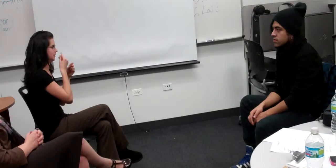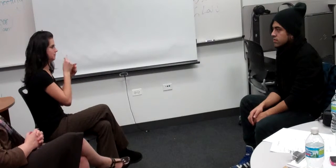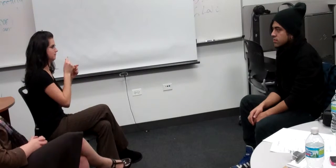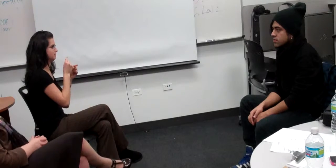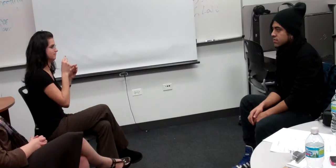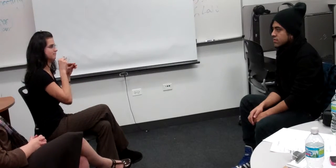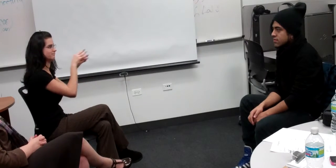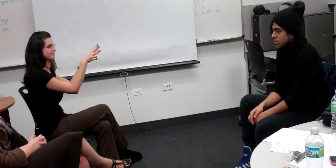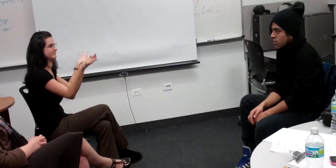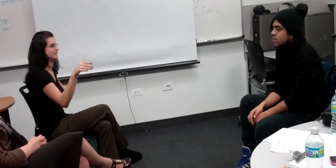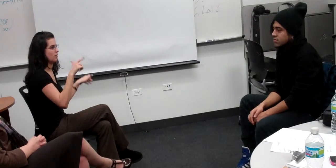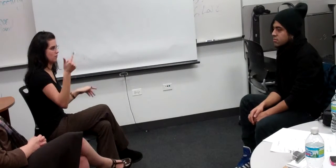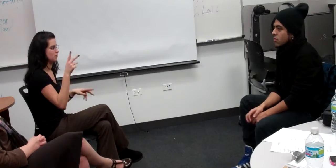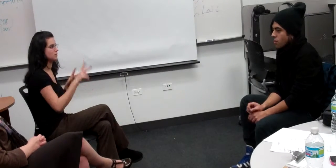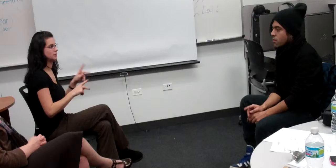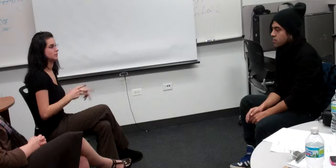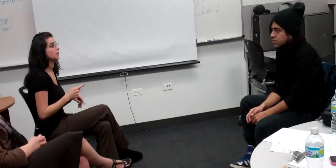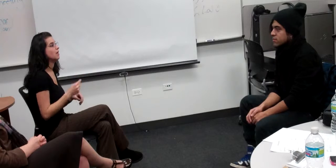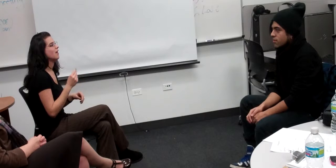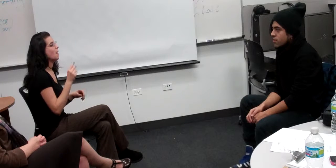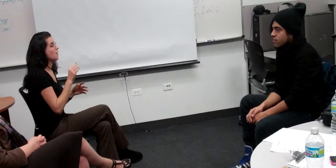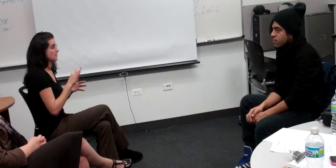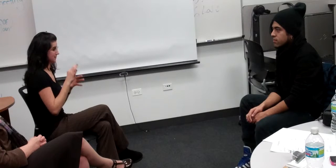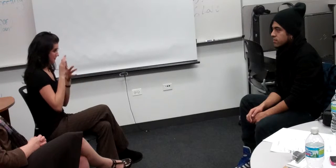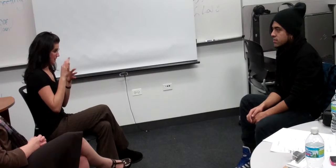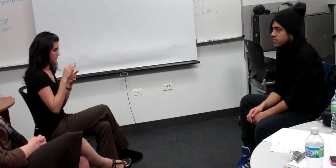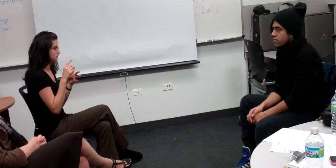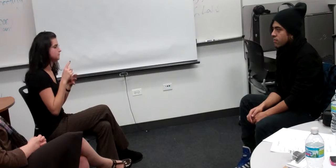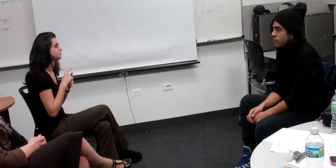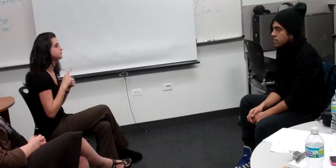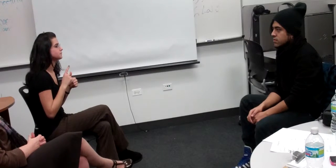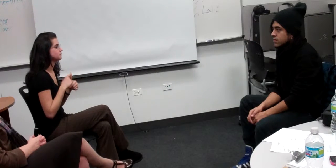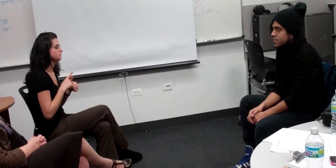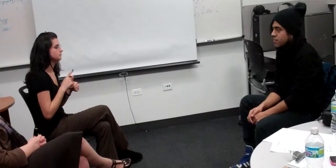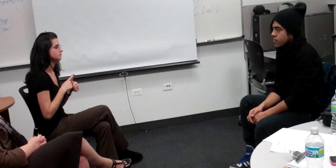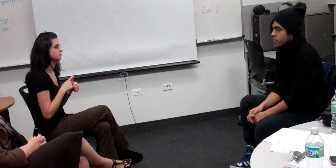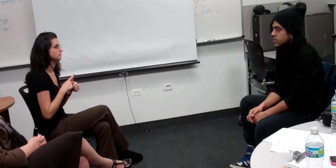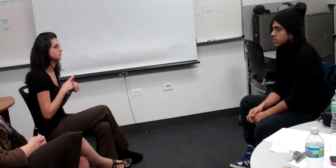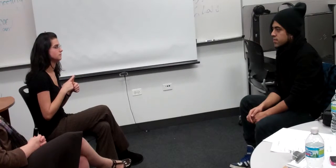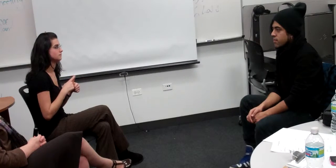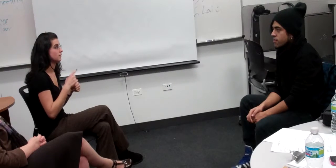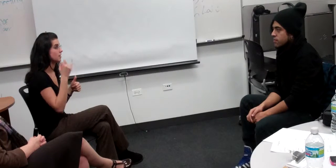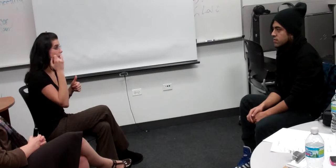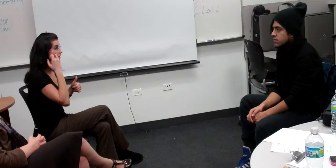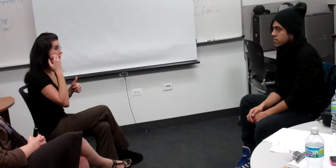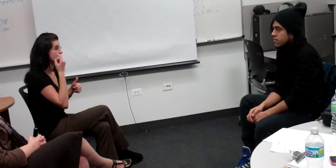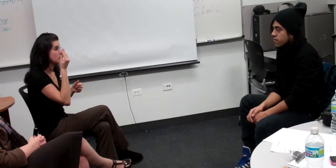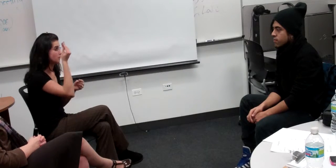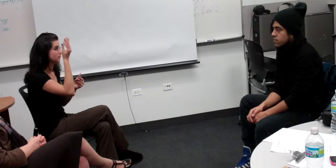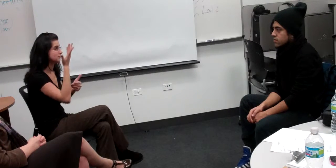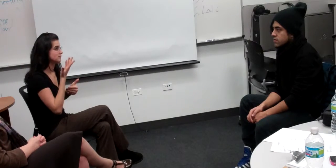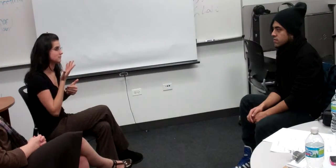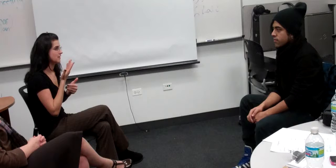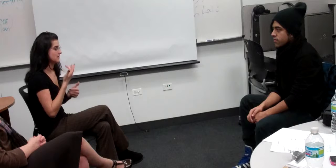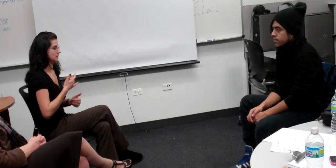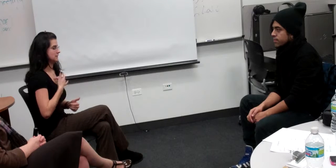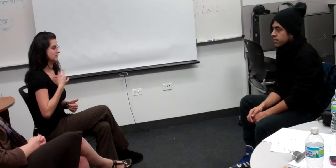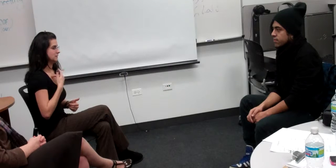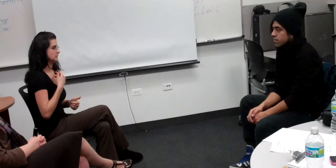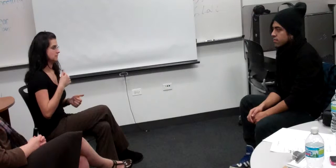to that. If you were to share with me that you were thinking about killing yourself, if I got a sense that you were